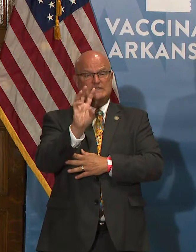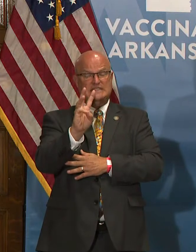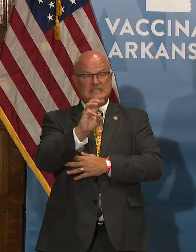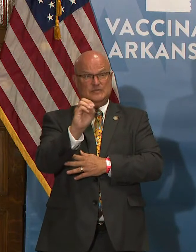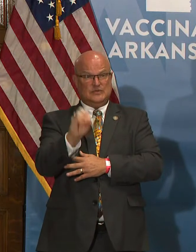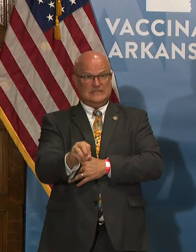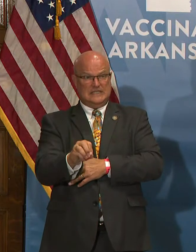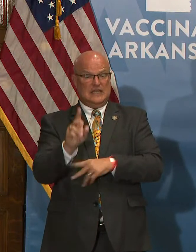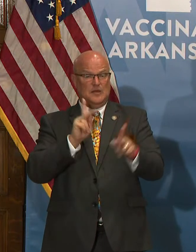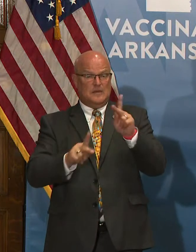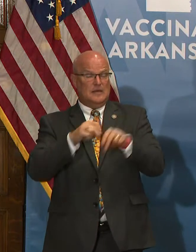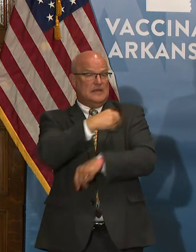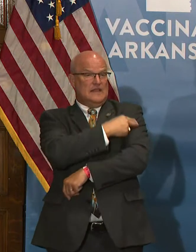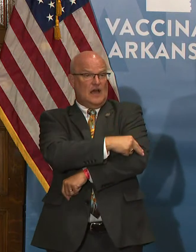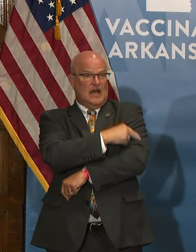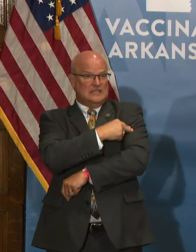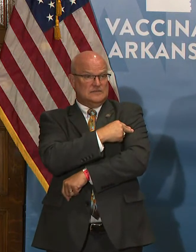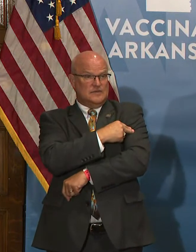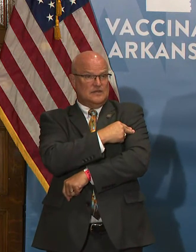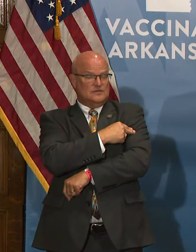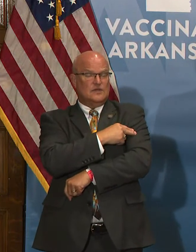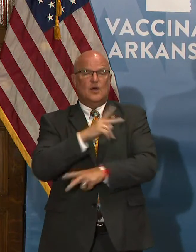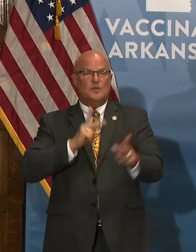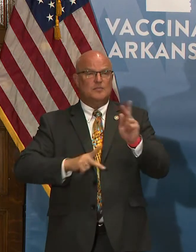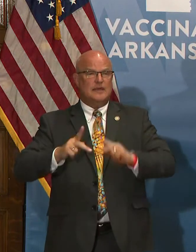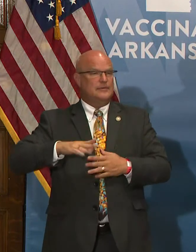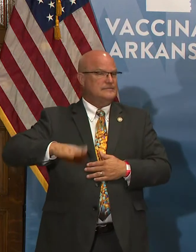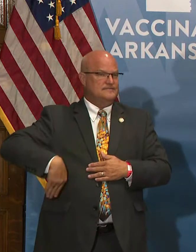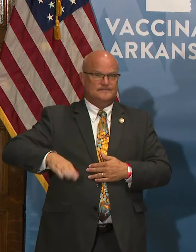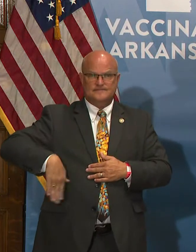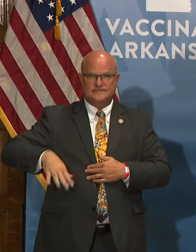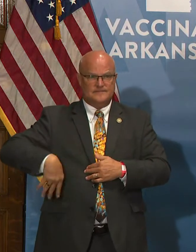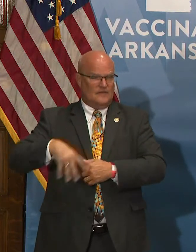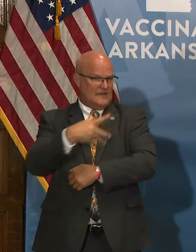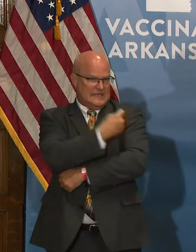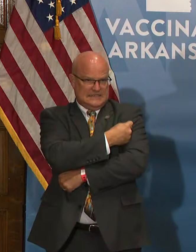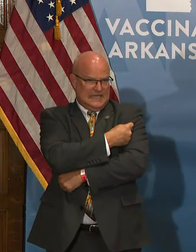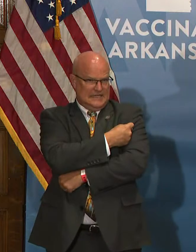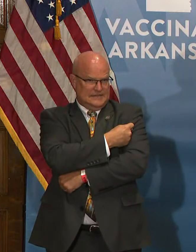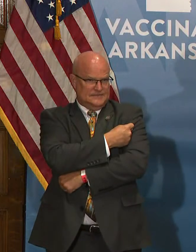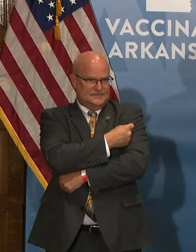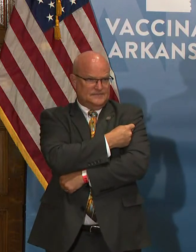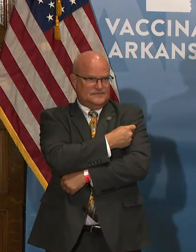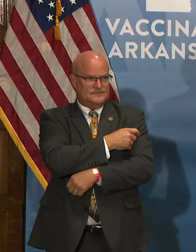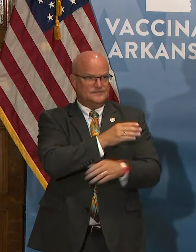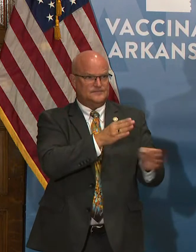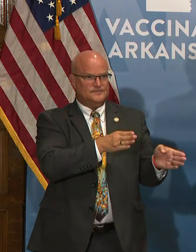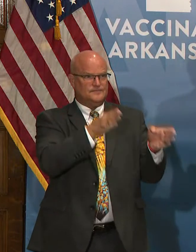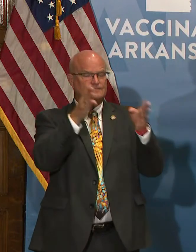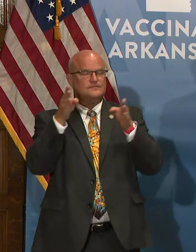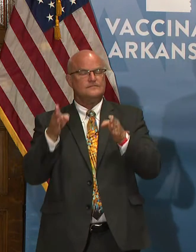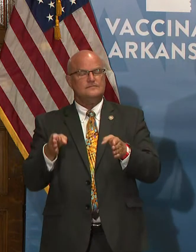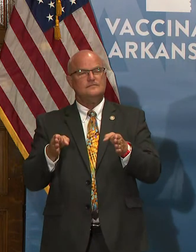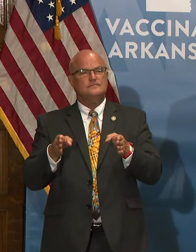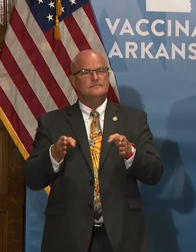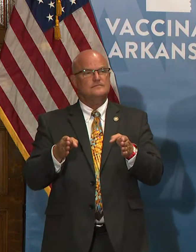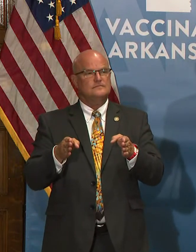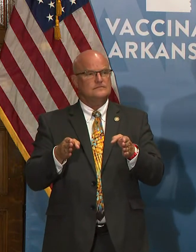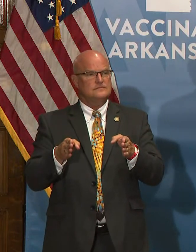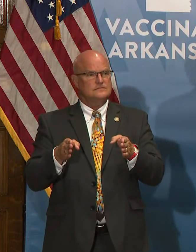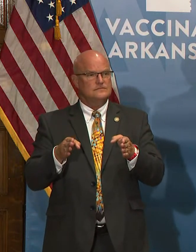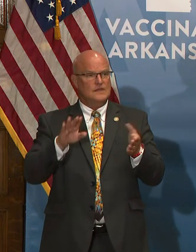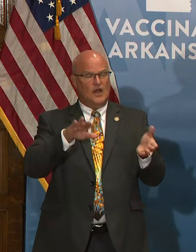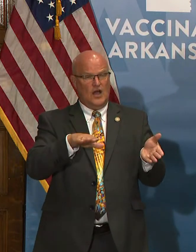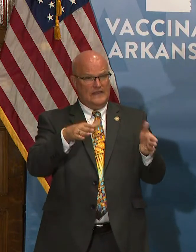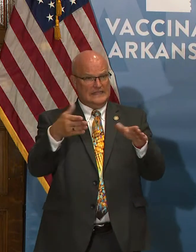92.6% of hospitalizations were in individuals that were not fully vaccinated. And then finally, you can see on the